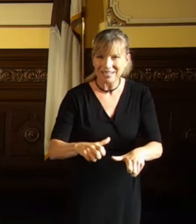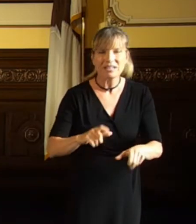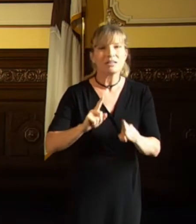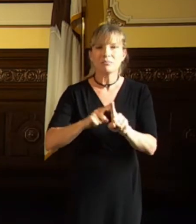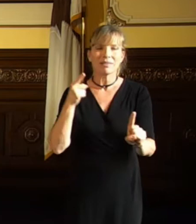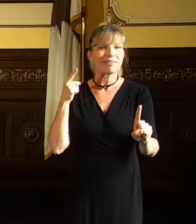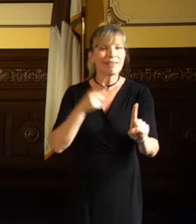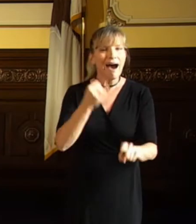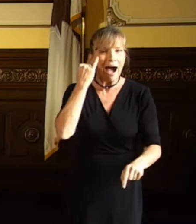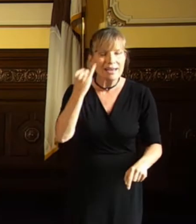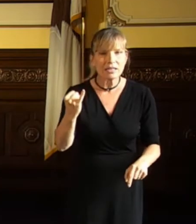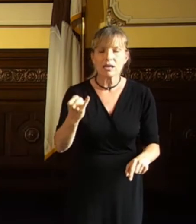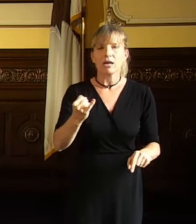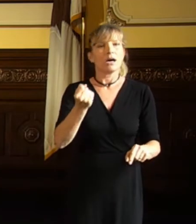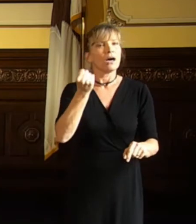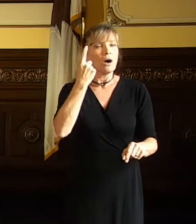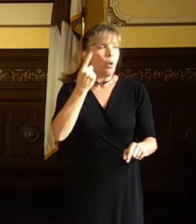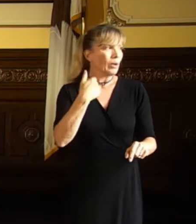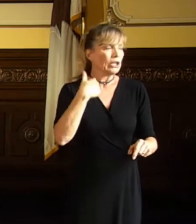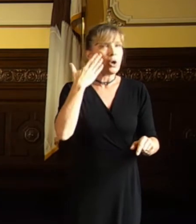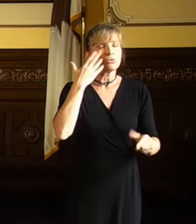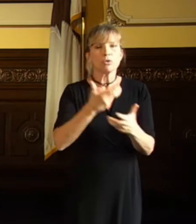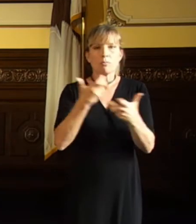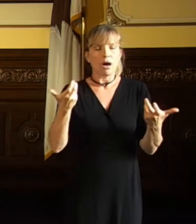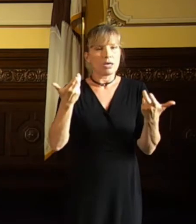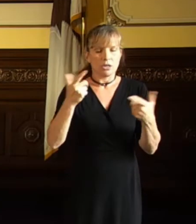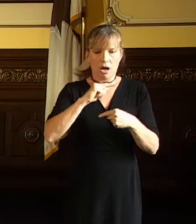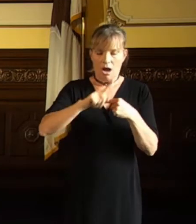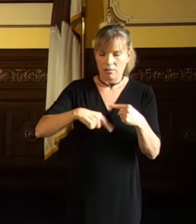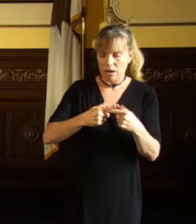that with everything that we know, especially the